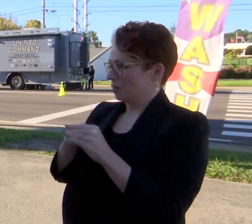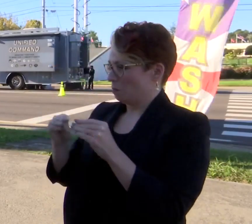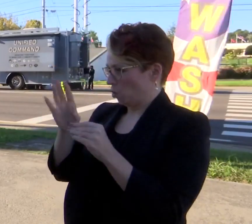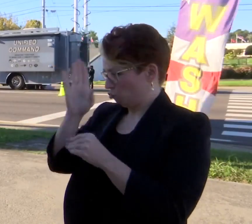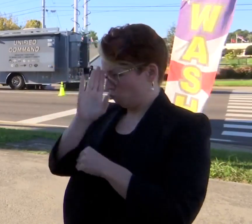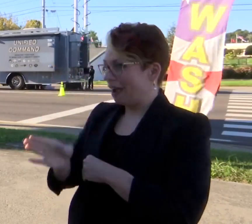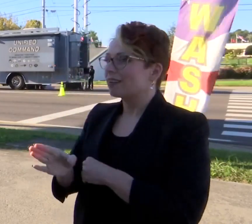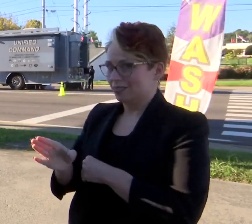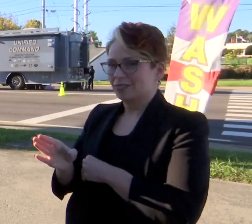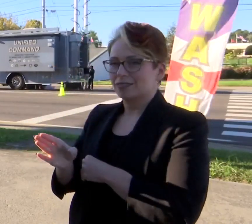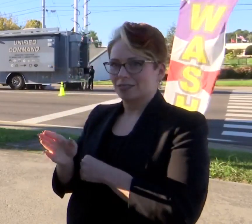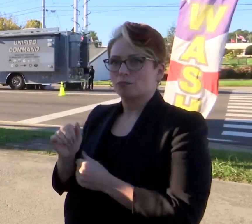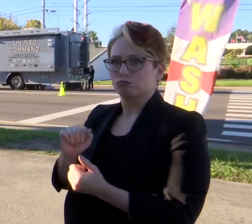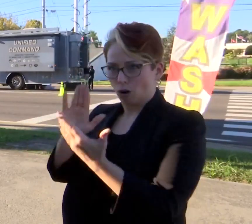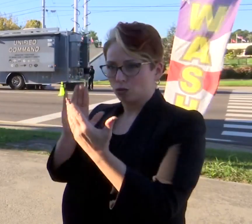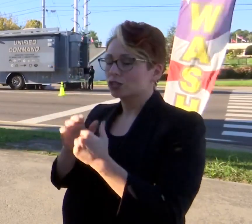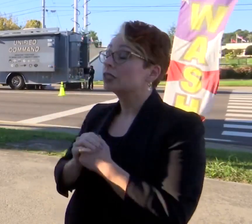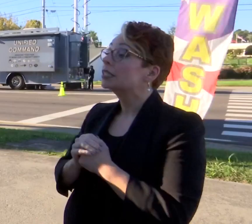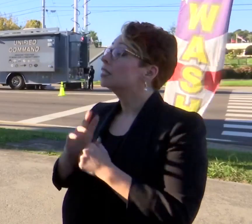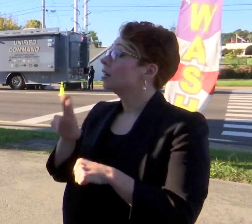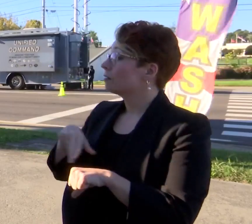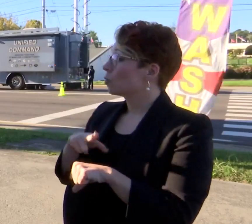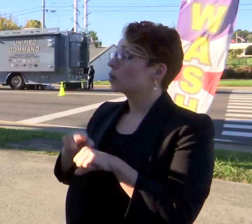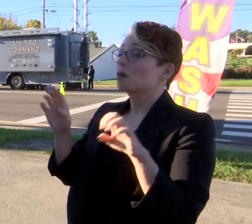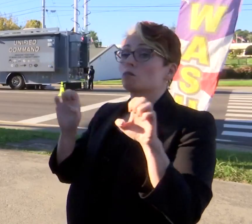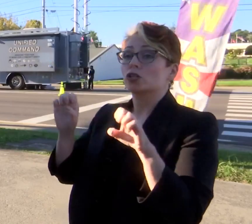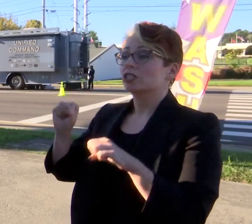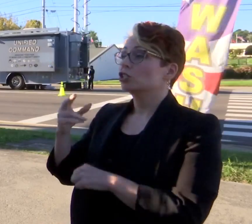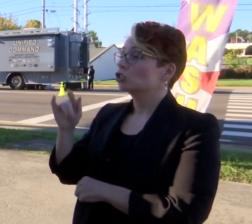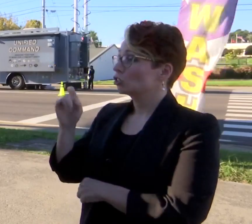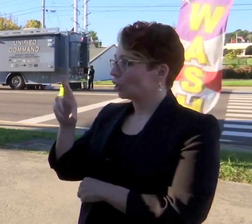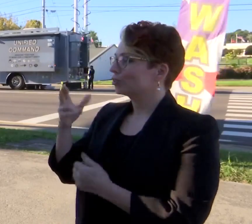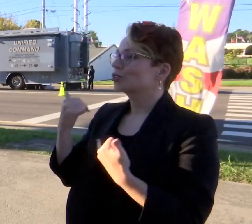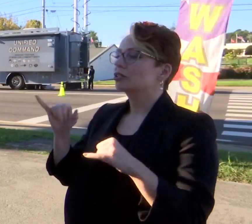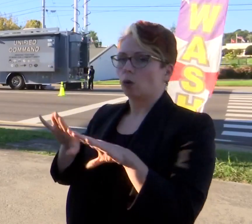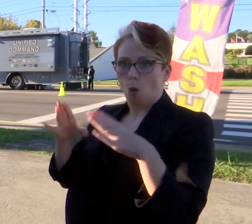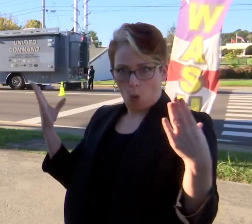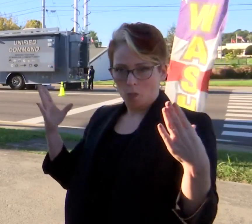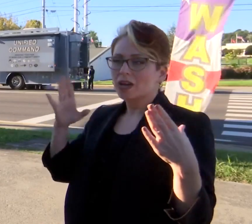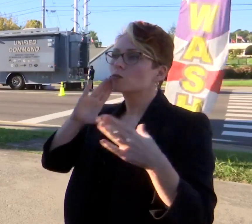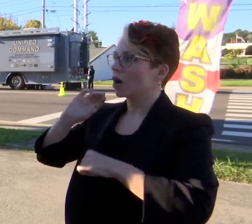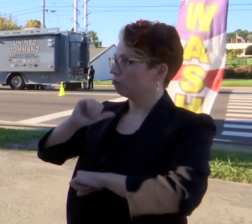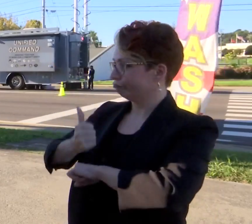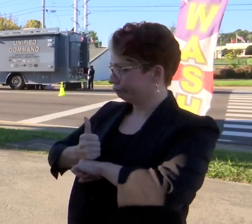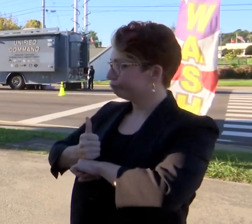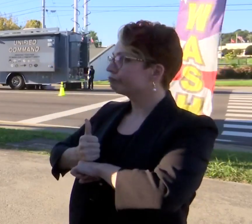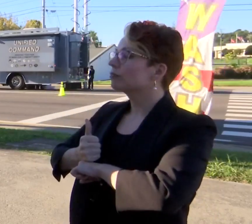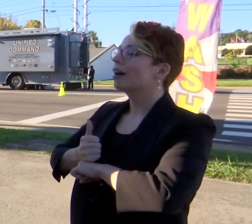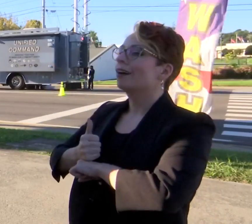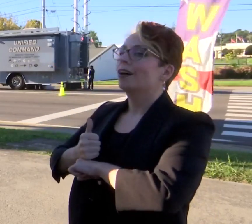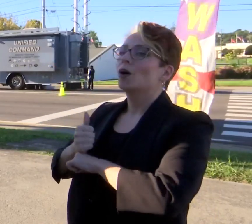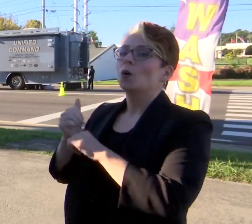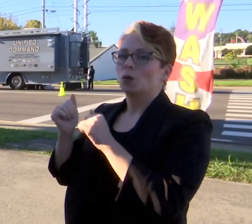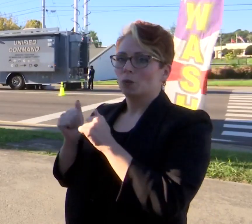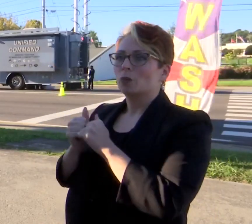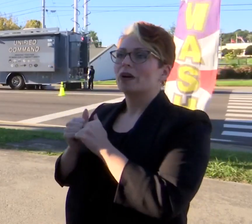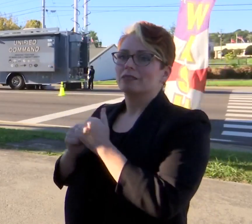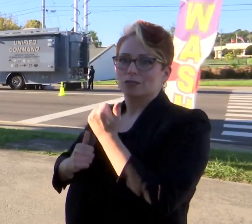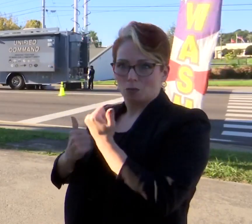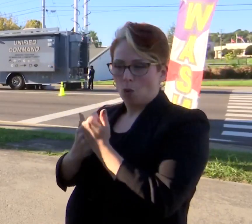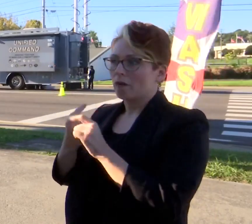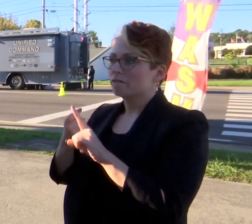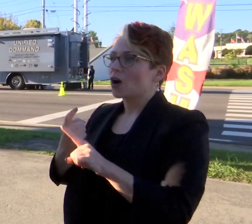Of course, we still have the emergency shelter opened over the Jacob building. The emergency shelter will remain in place with the assistance of the Red Cross until it's no longer